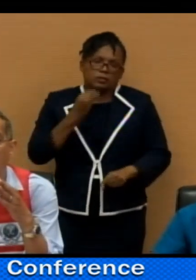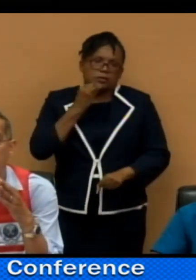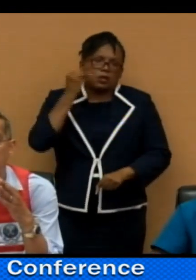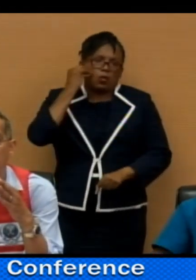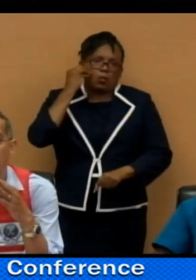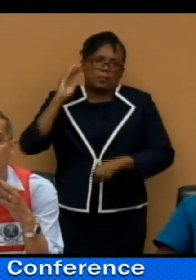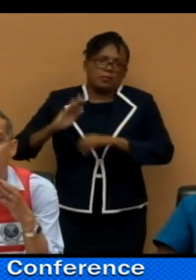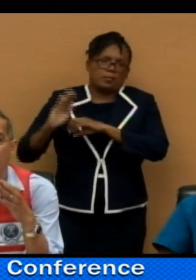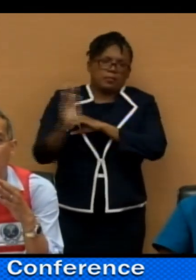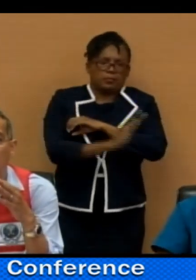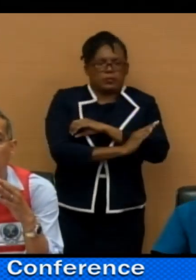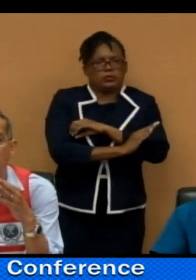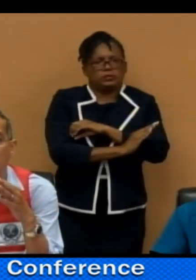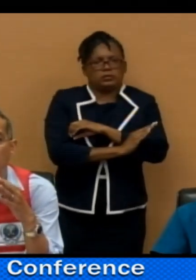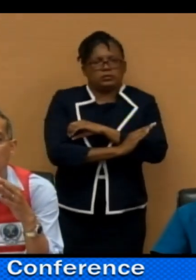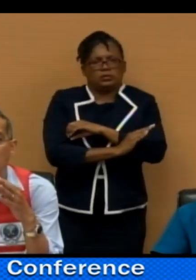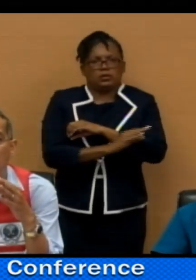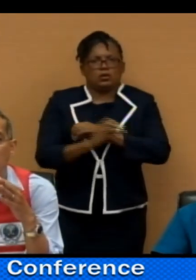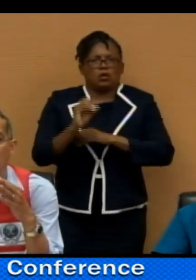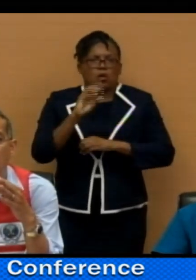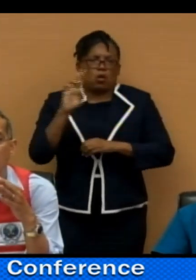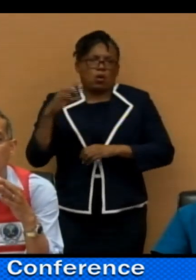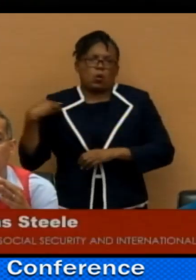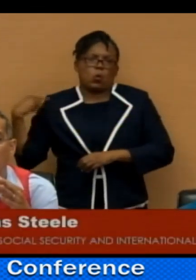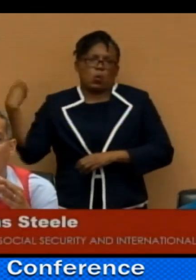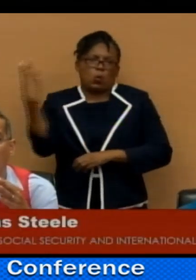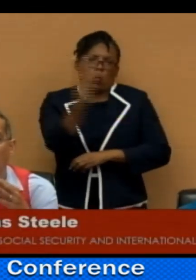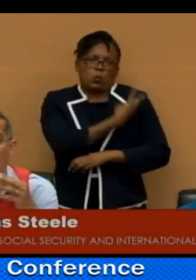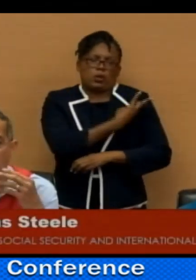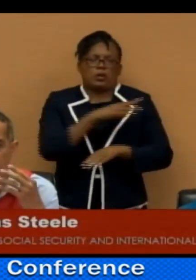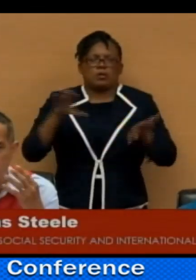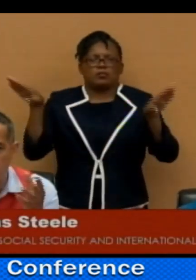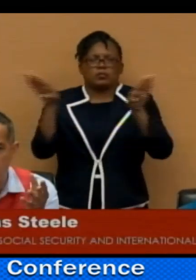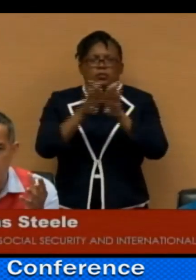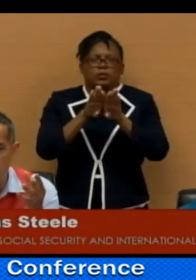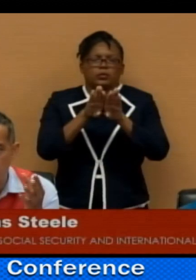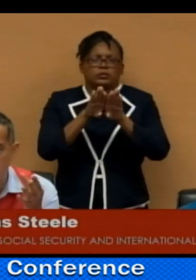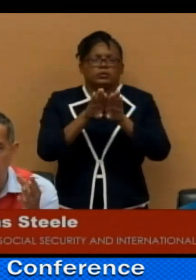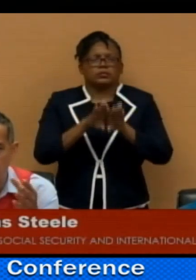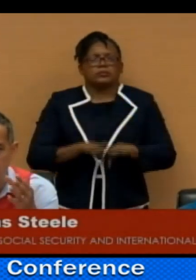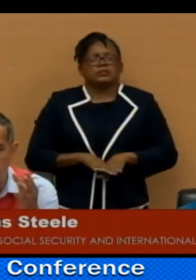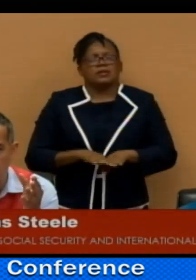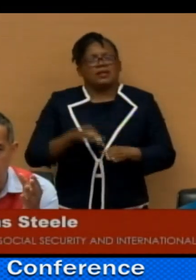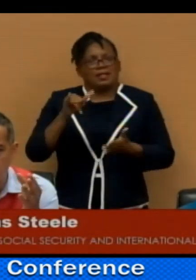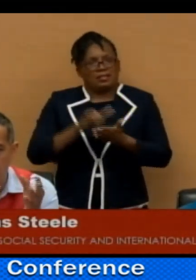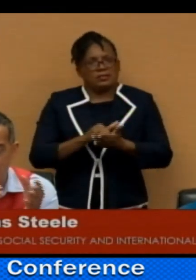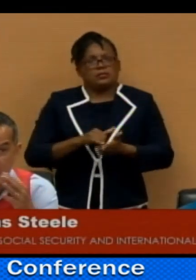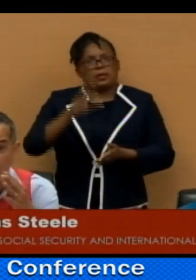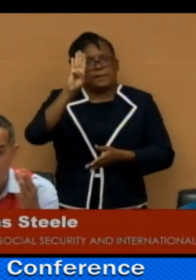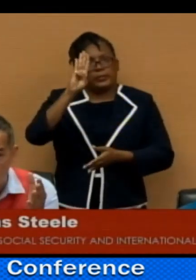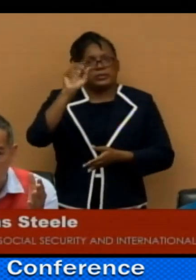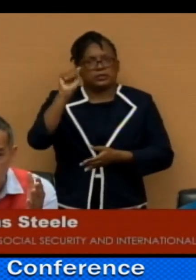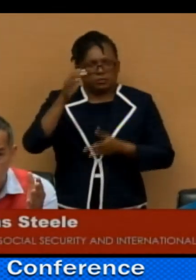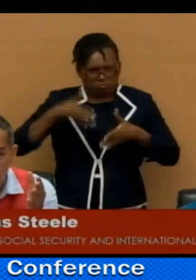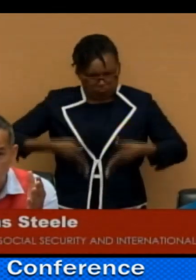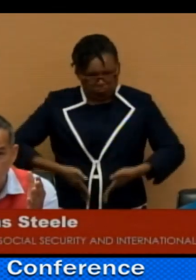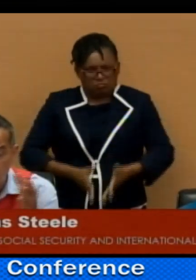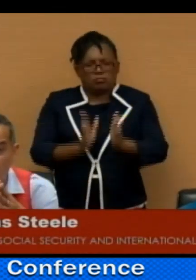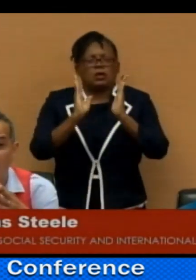not possible because we had closed. So that is why that British Airways flight is being